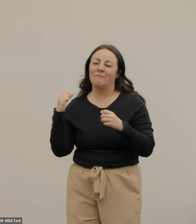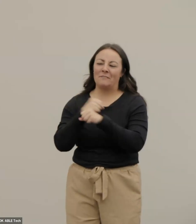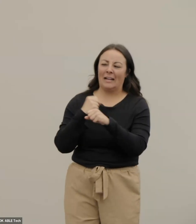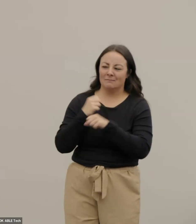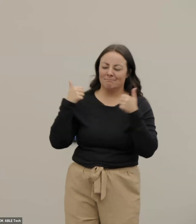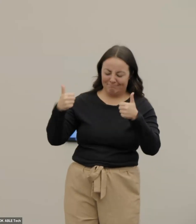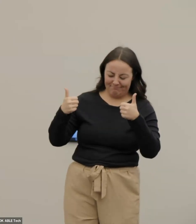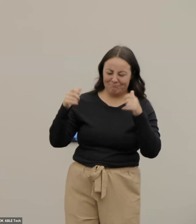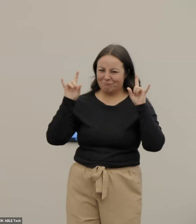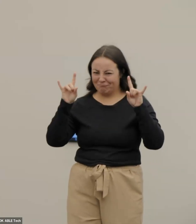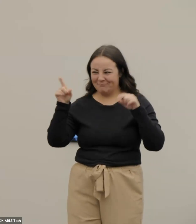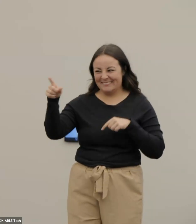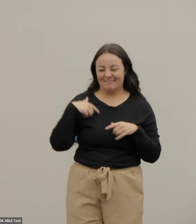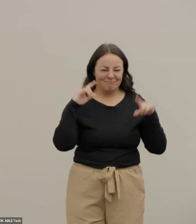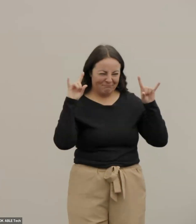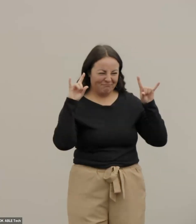good fight. I love it.